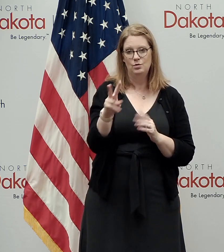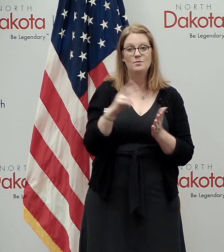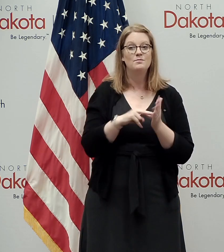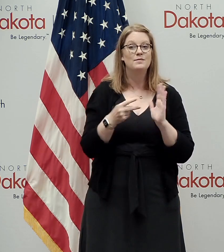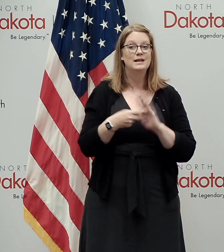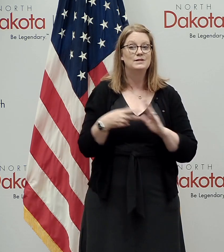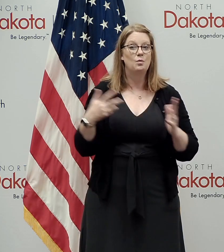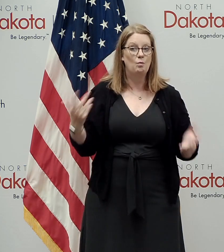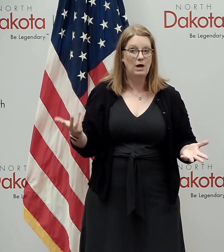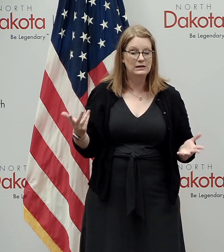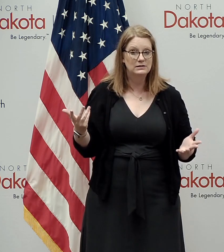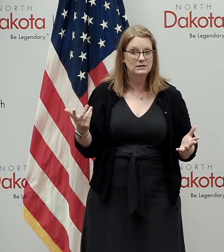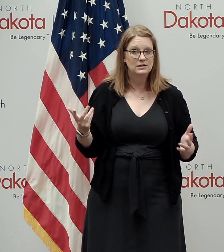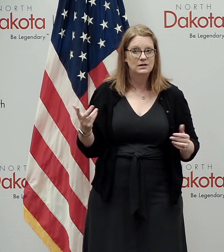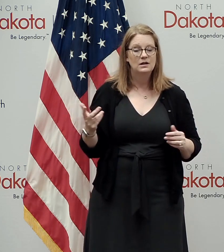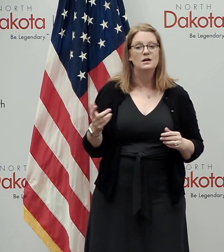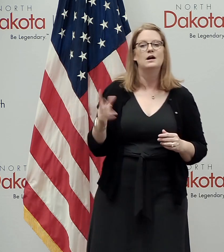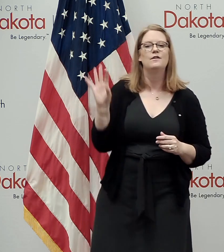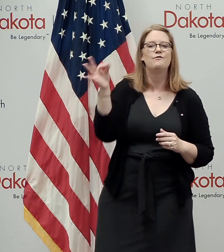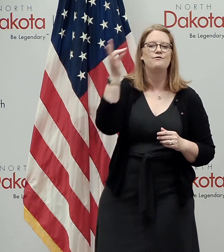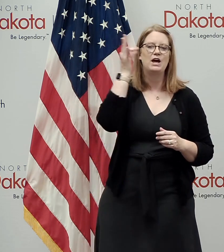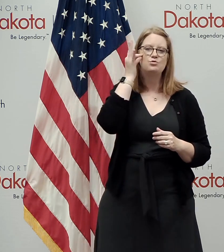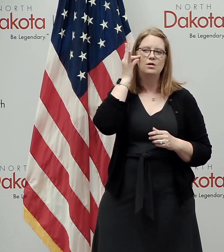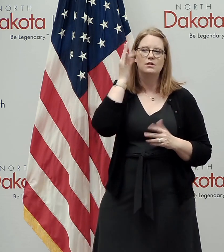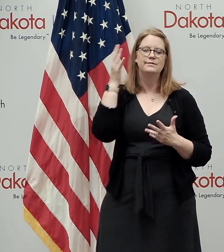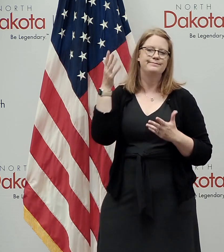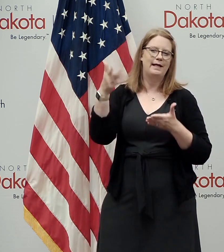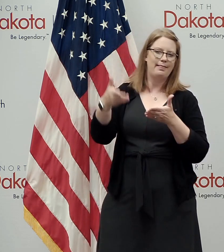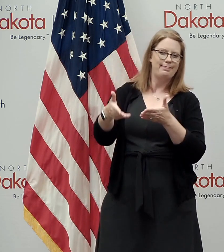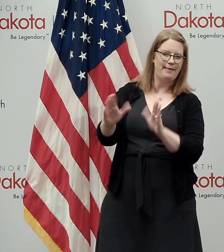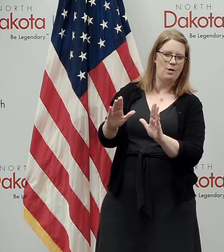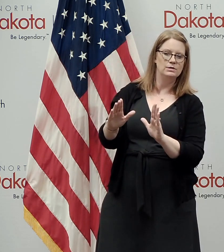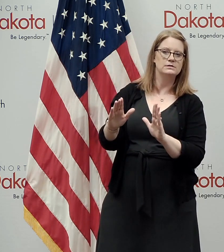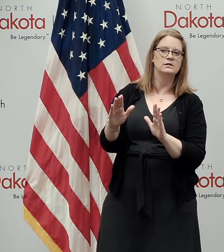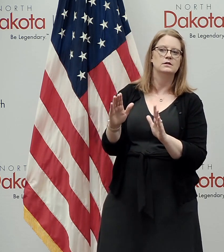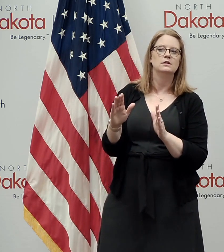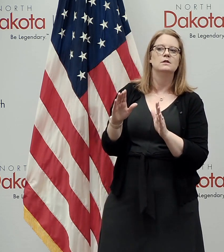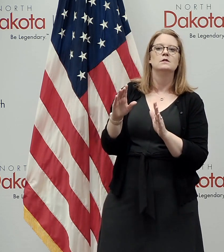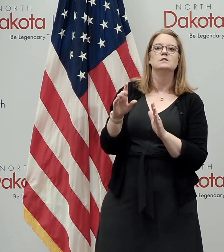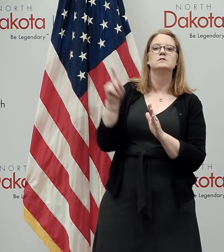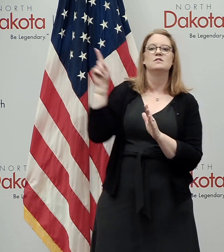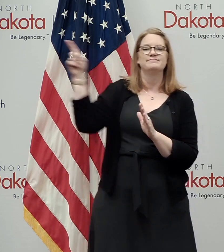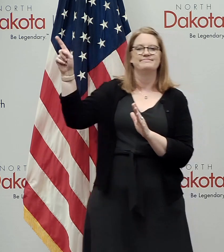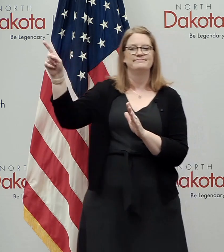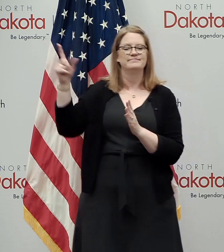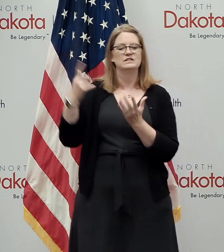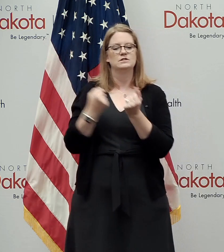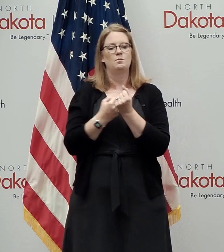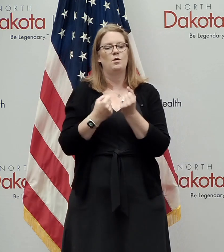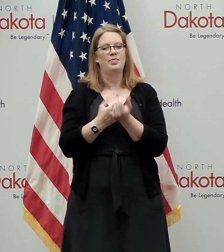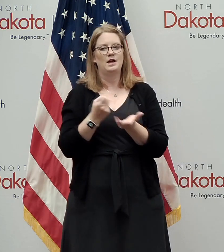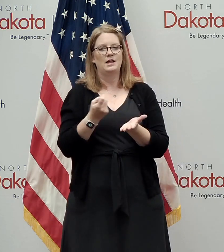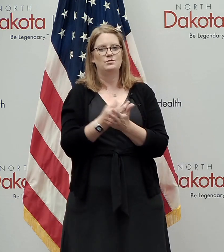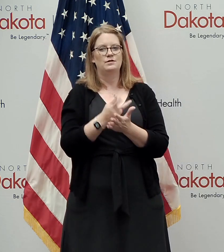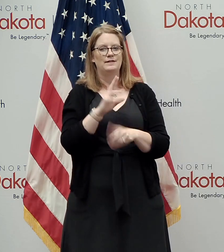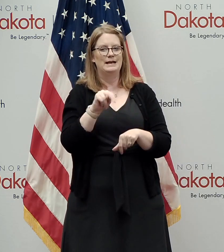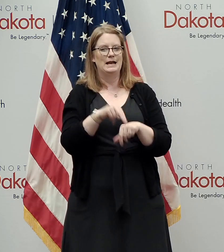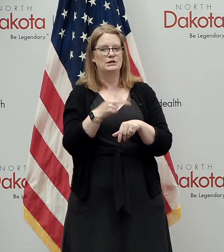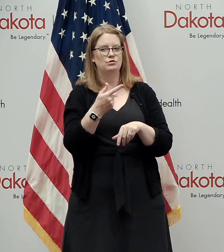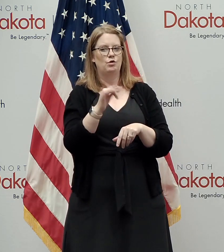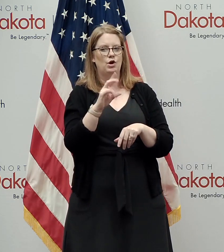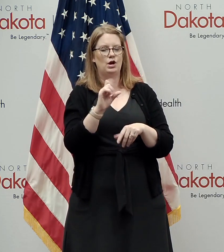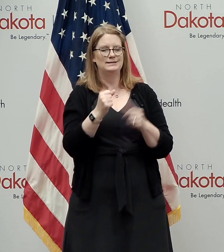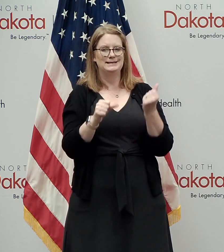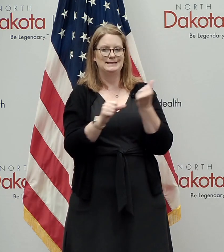federal capability that allows the coverage from the feds to support the authorization of National Guards assisting in